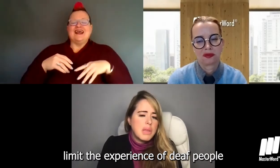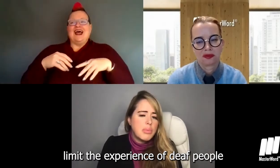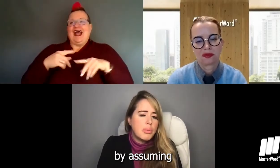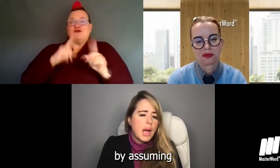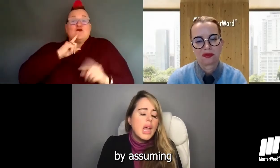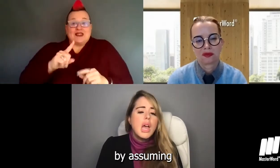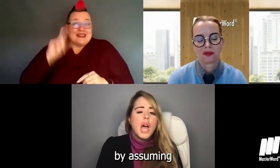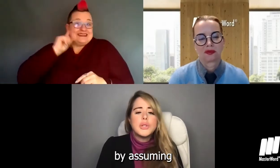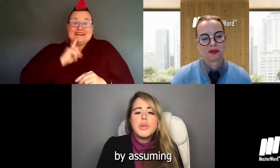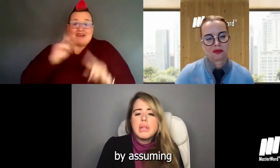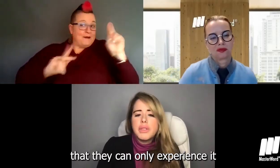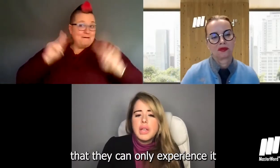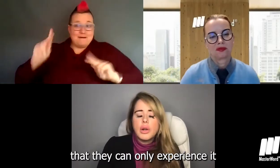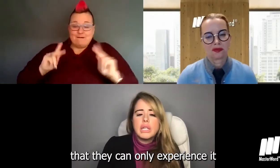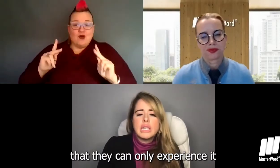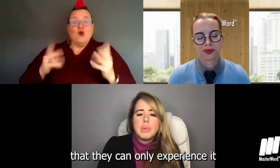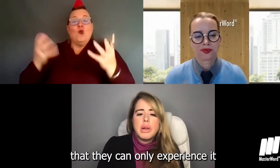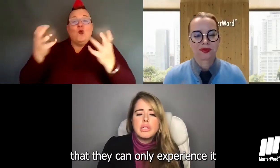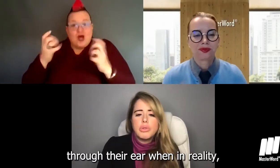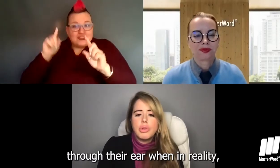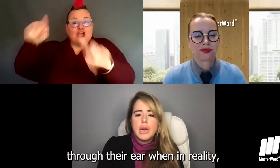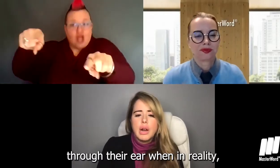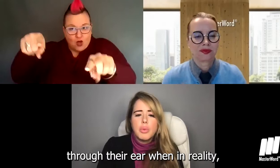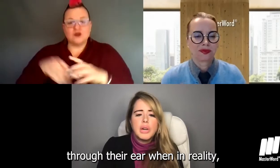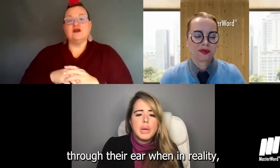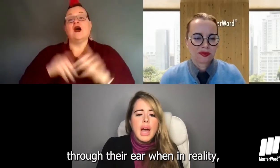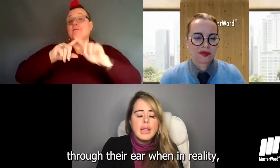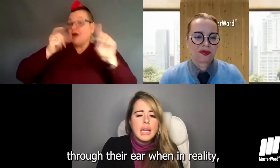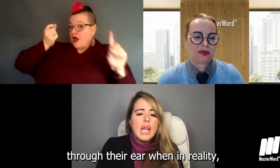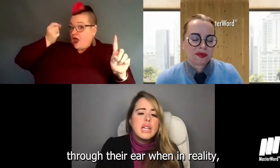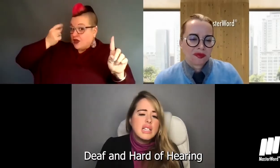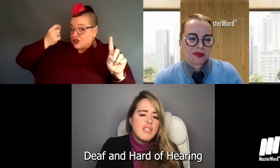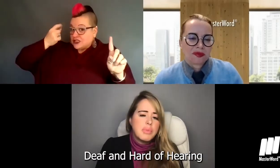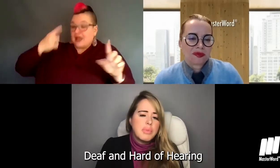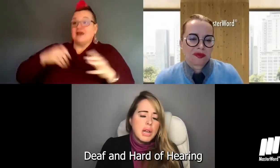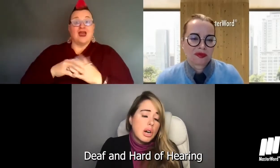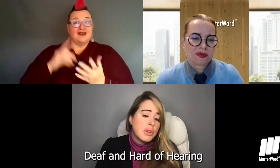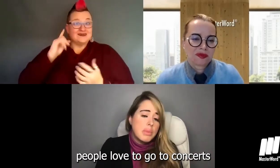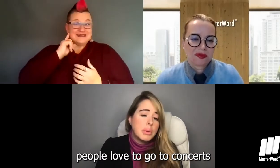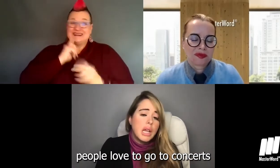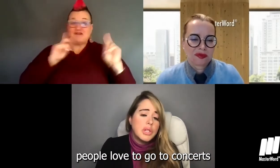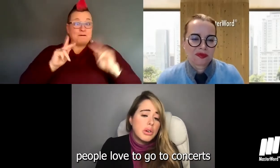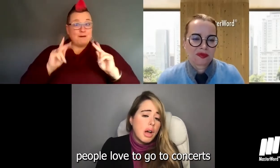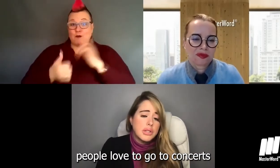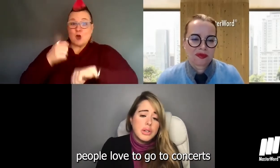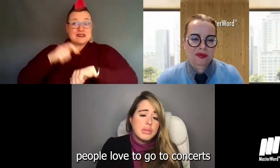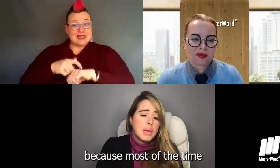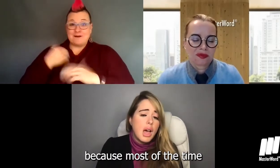people by assuming that they can only experience it through their ear. When in reality, deaf and hard of hearing people love to go to concerts because,